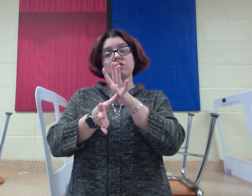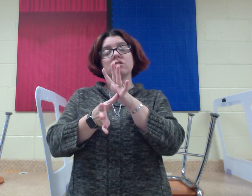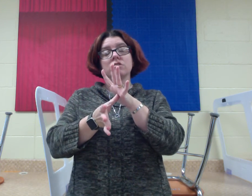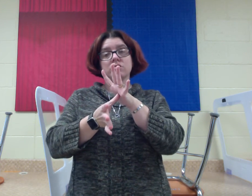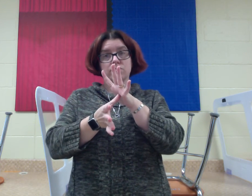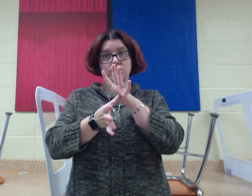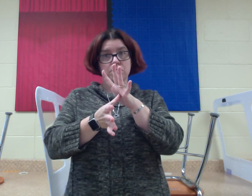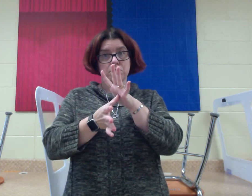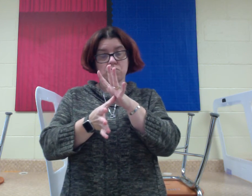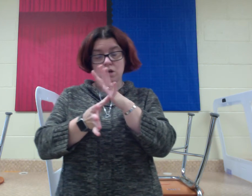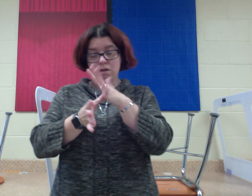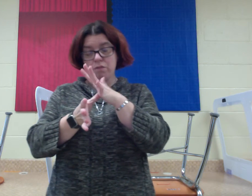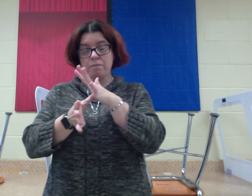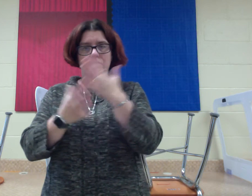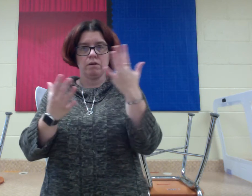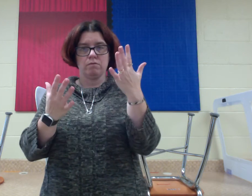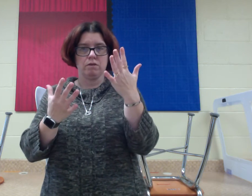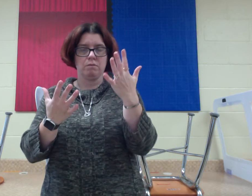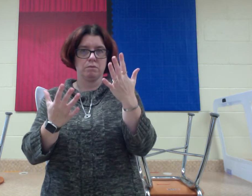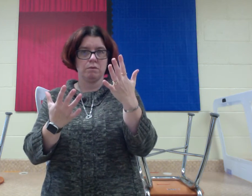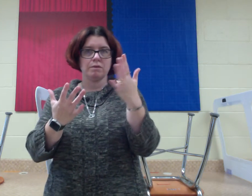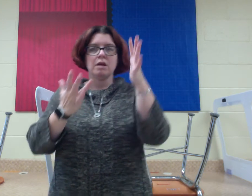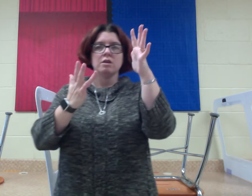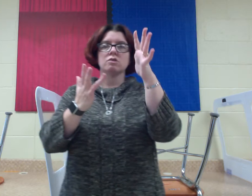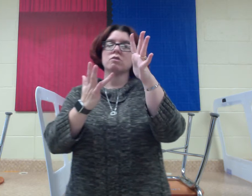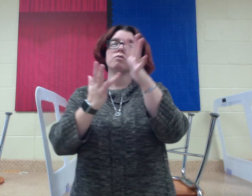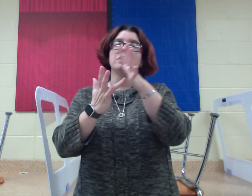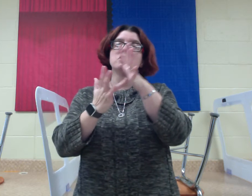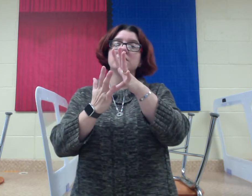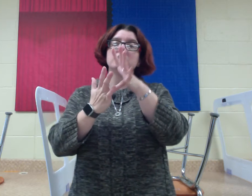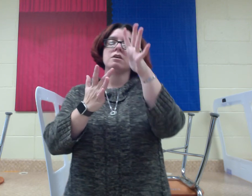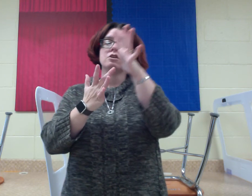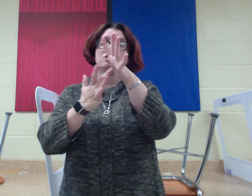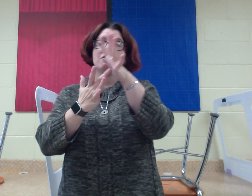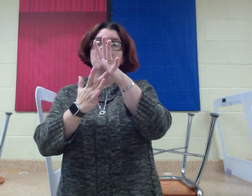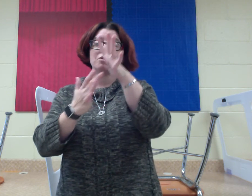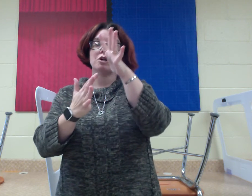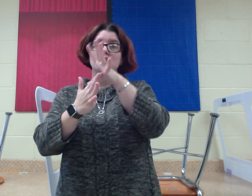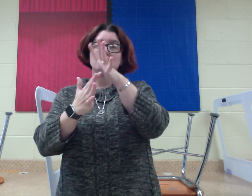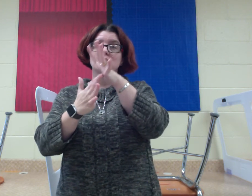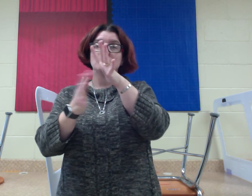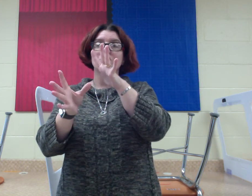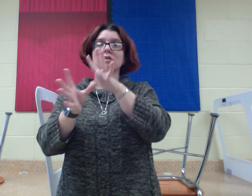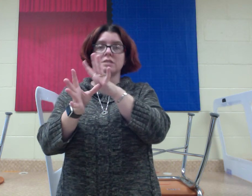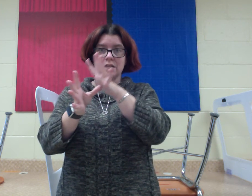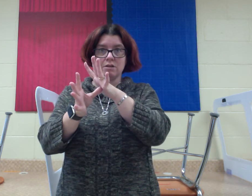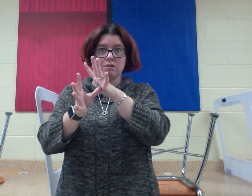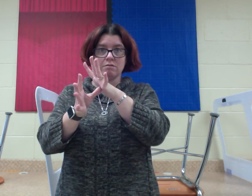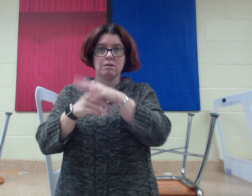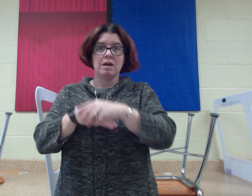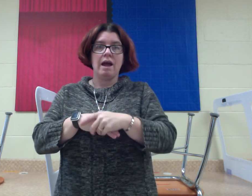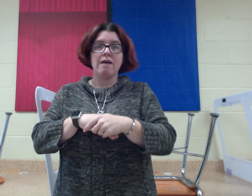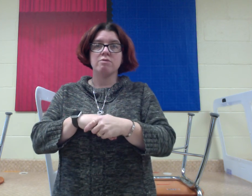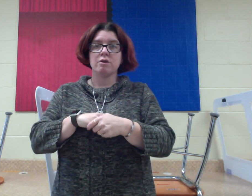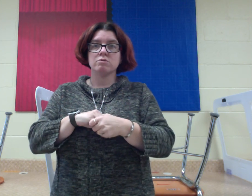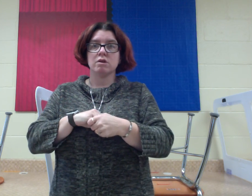thumb. I couldn't figure out what the numbers. So it goes freshman, sophomore, junior, senior. And those are